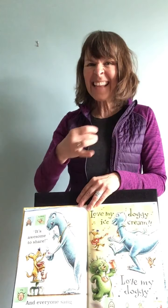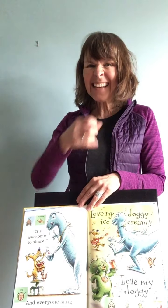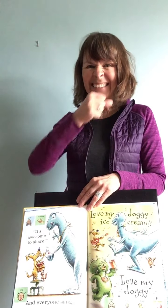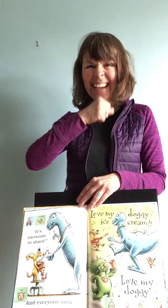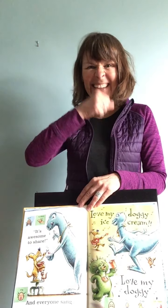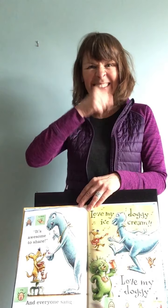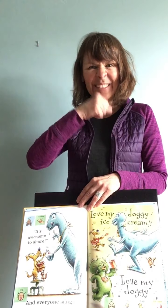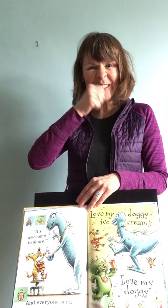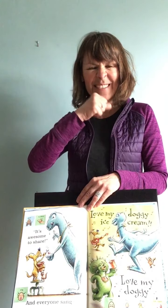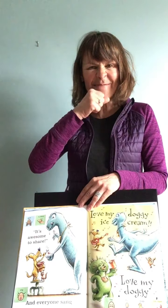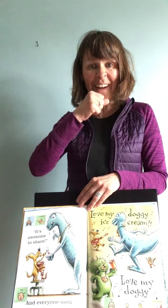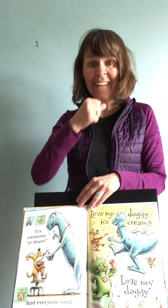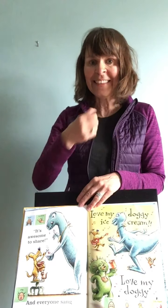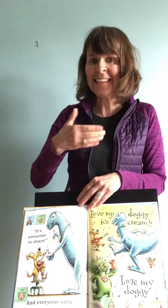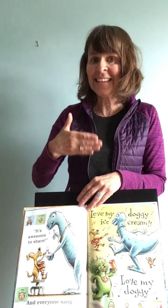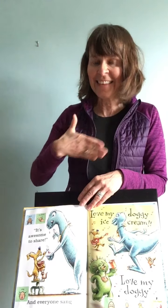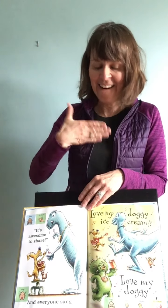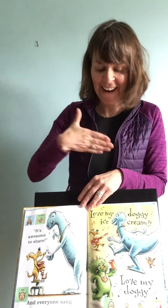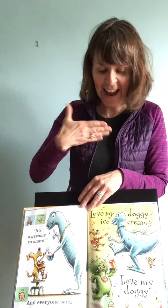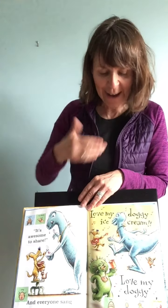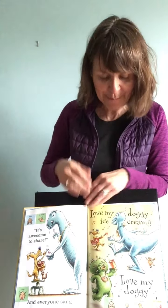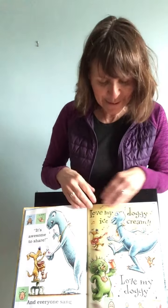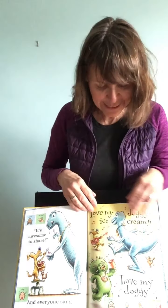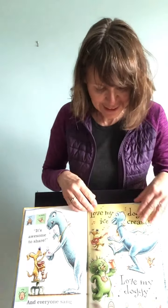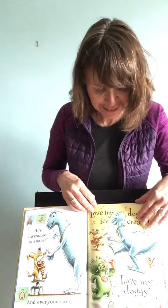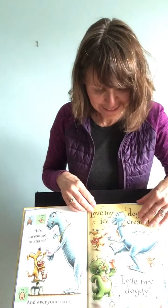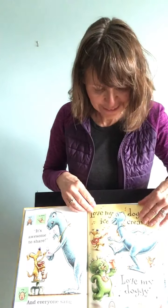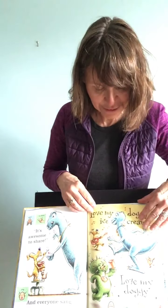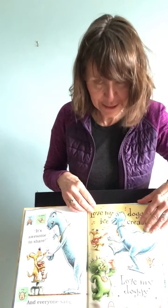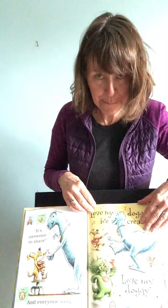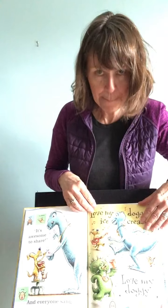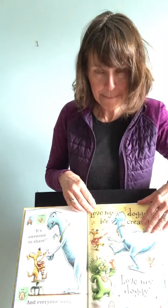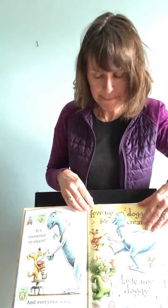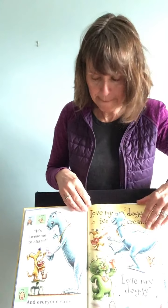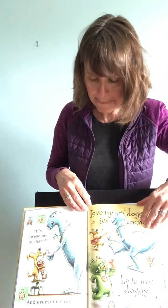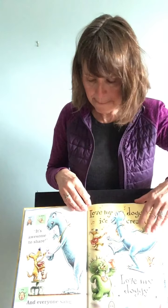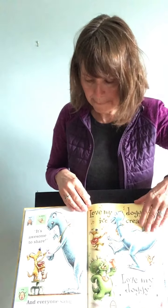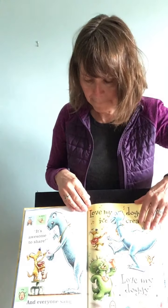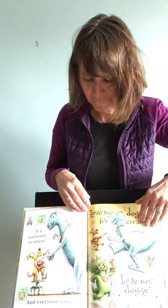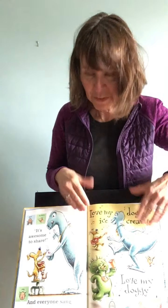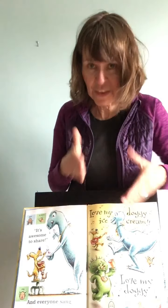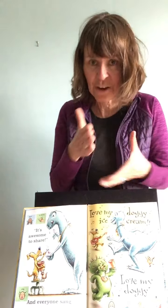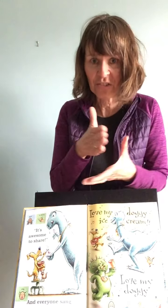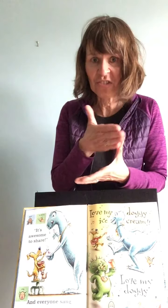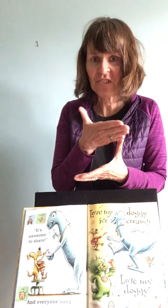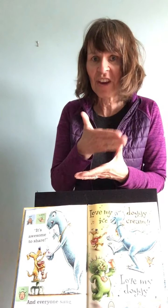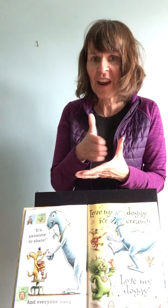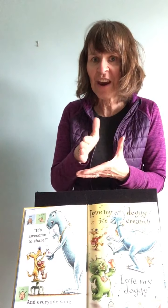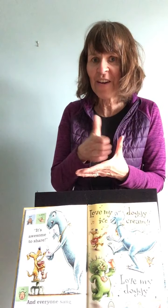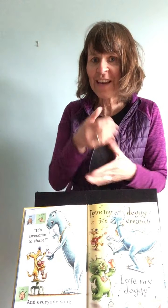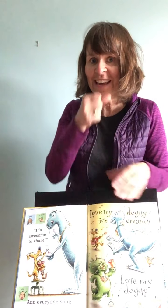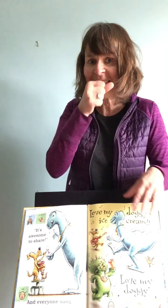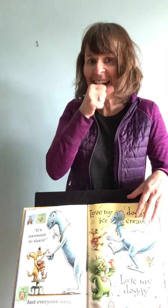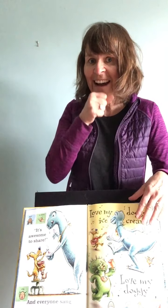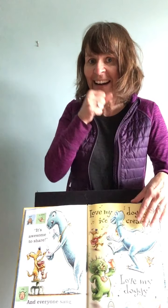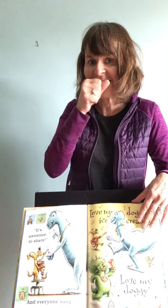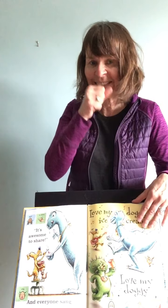likes ice cream. I think they're happy with that ice cream. They are are sharing the ice